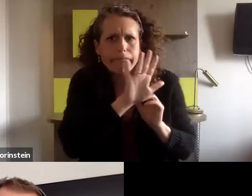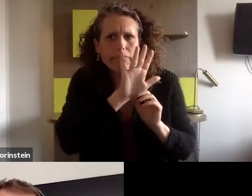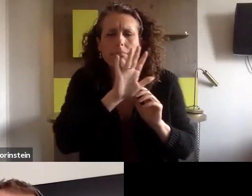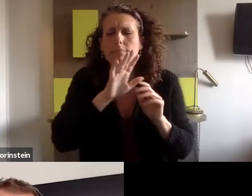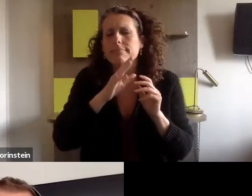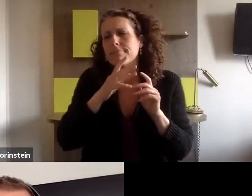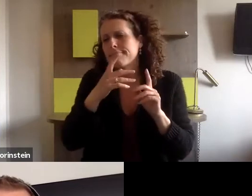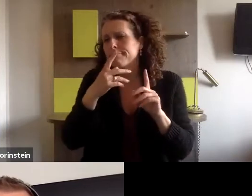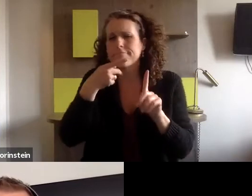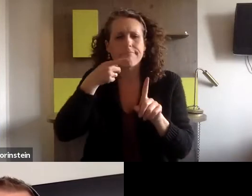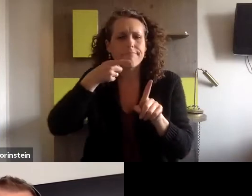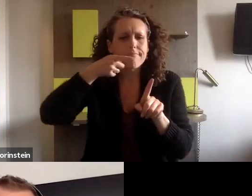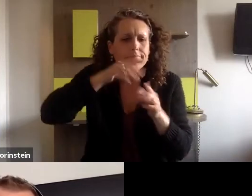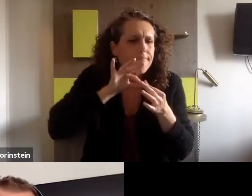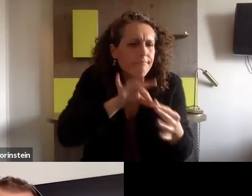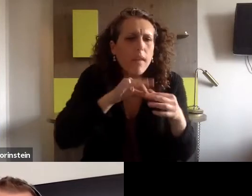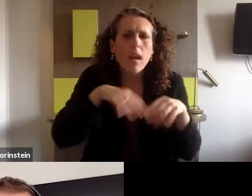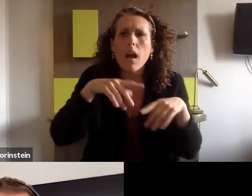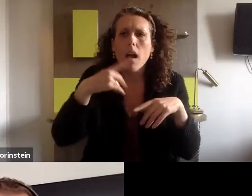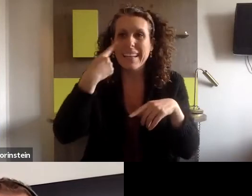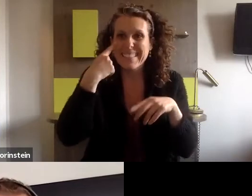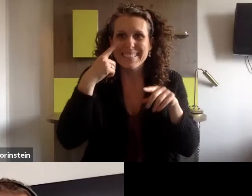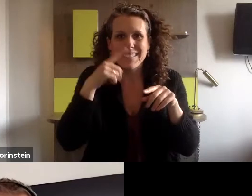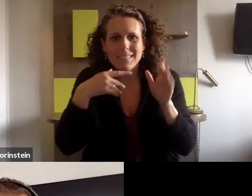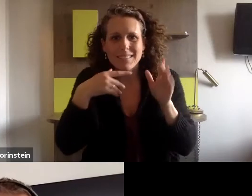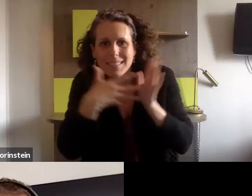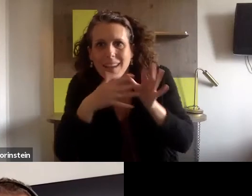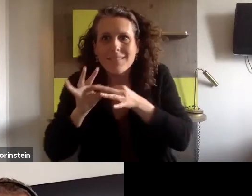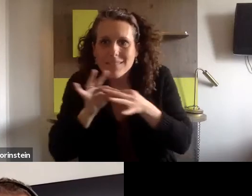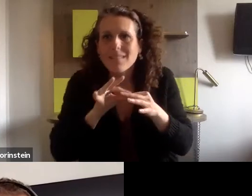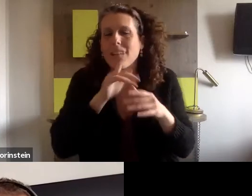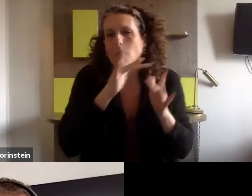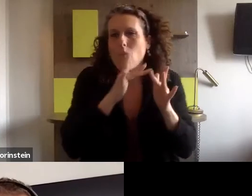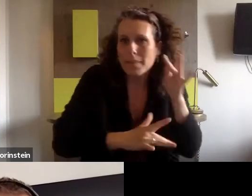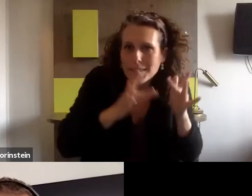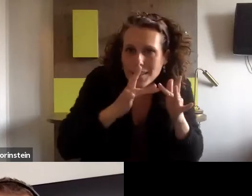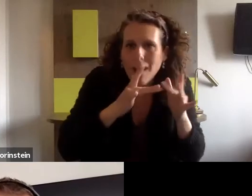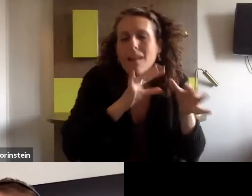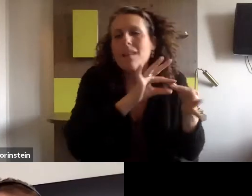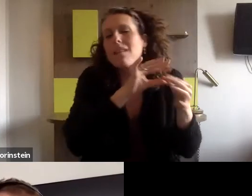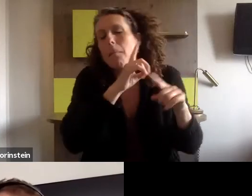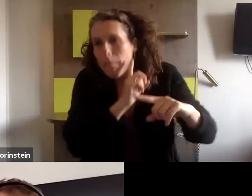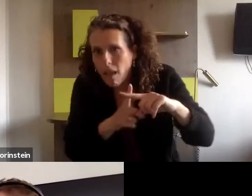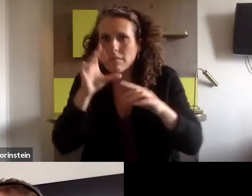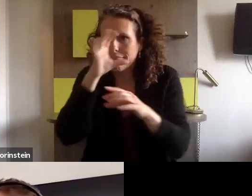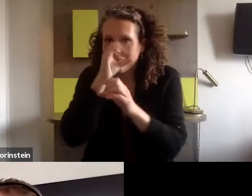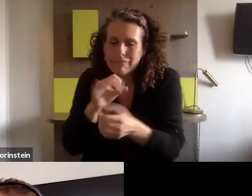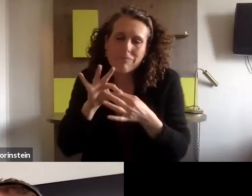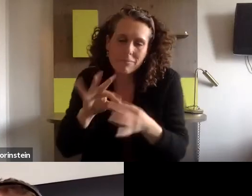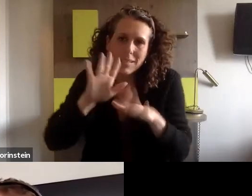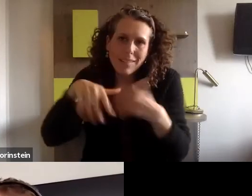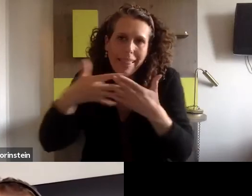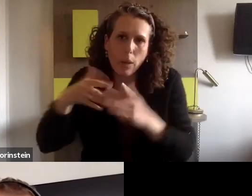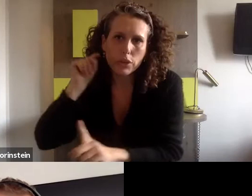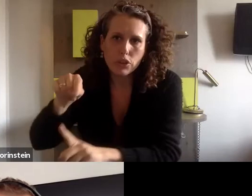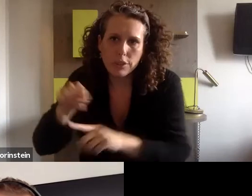web-based language testing and signed language interpreting. Tobias is the author of quite an